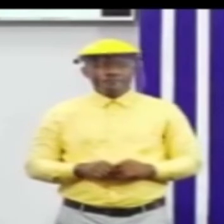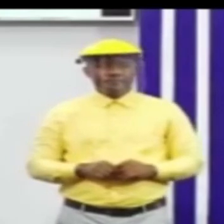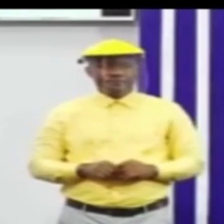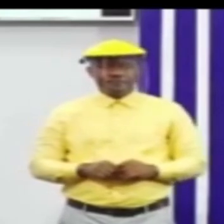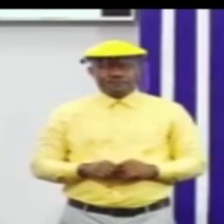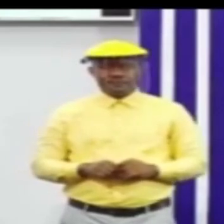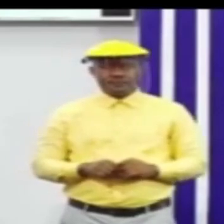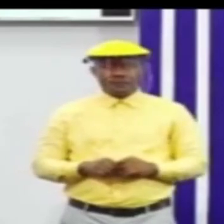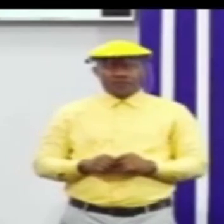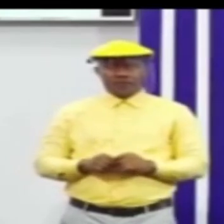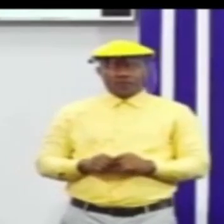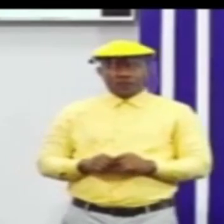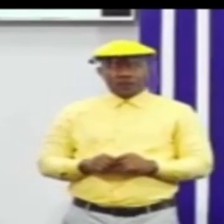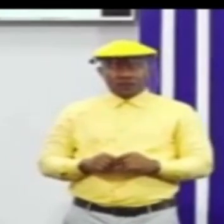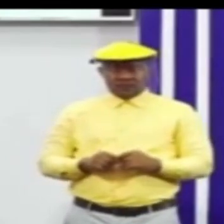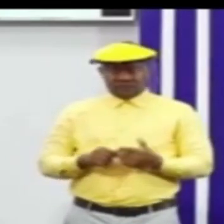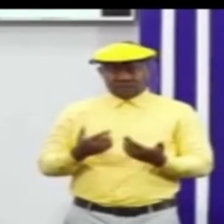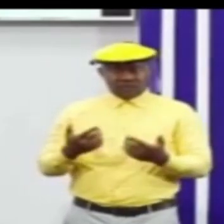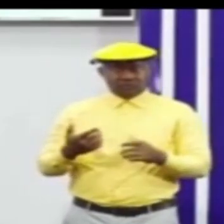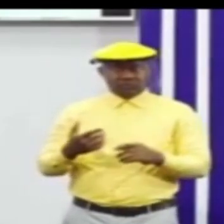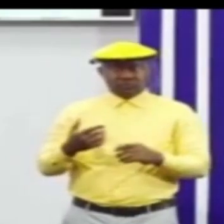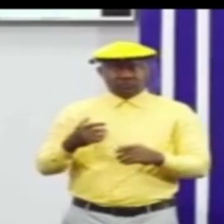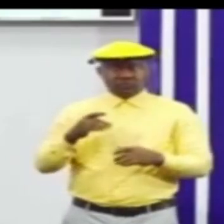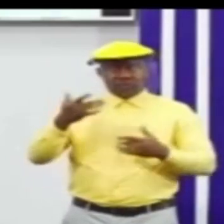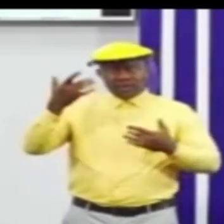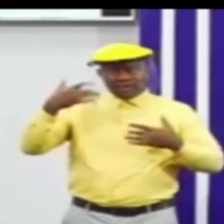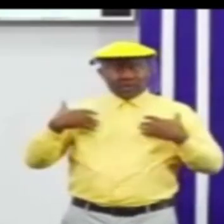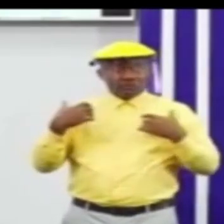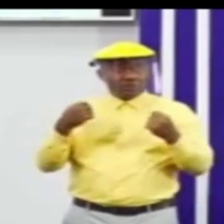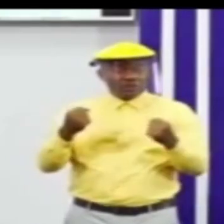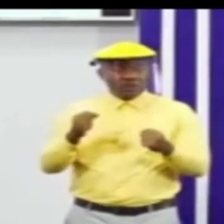Our total recoveries, as of yesterday, is